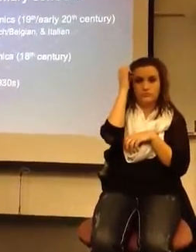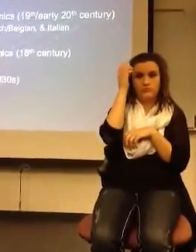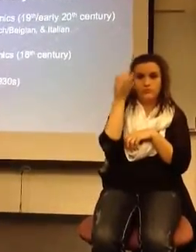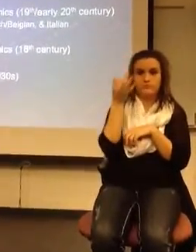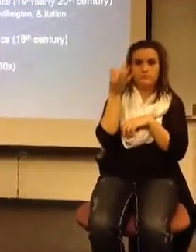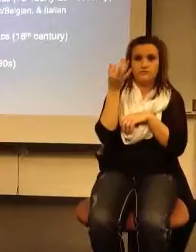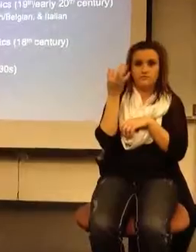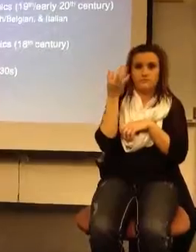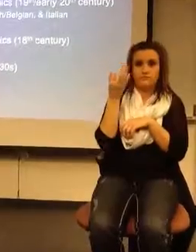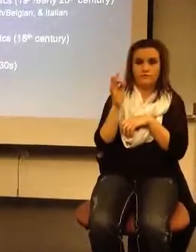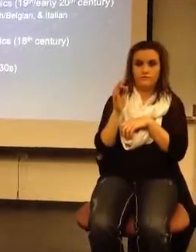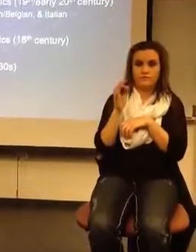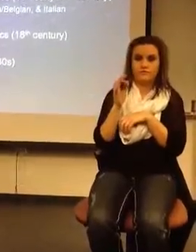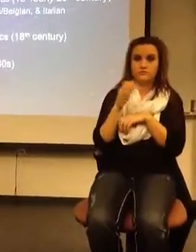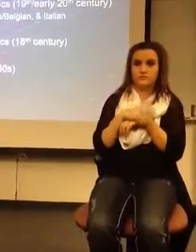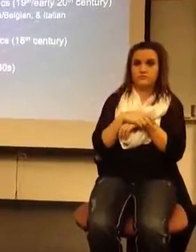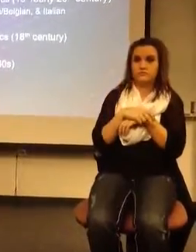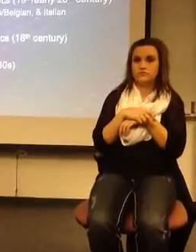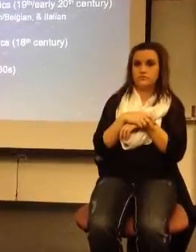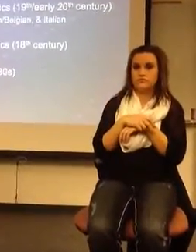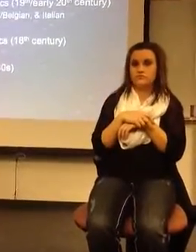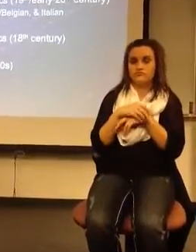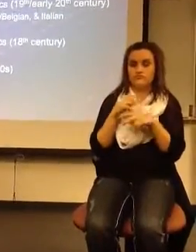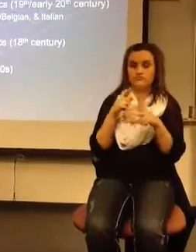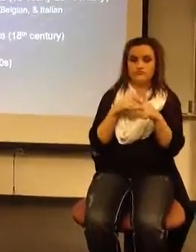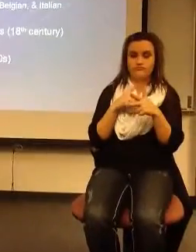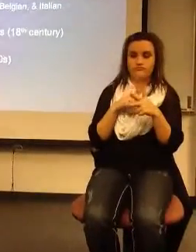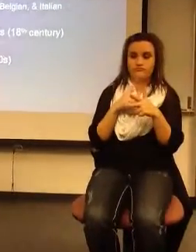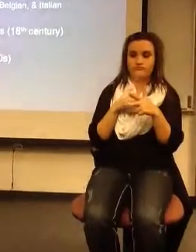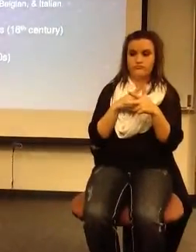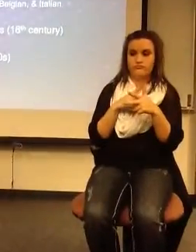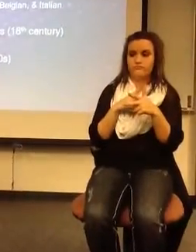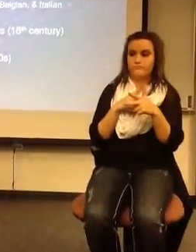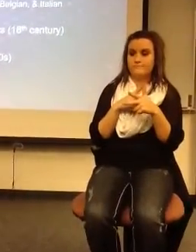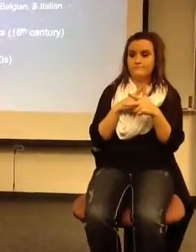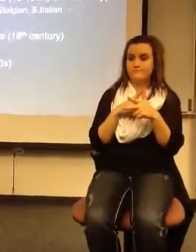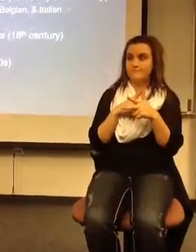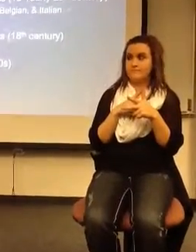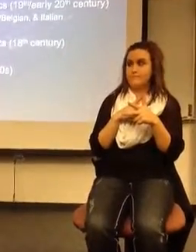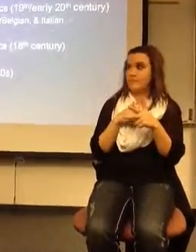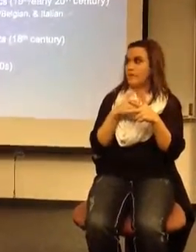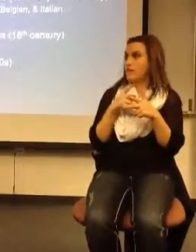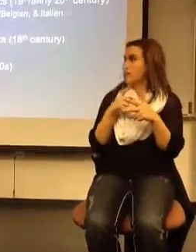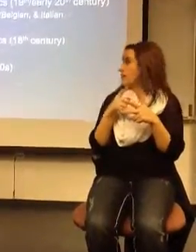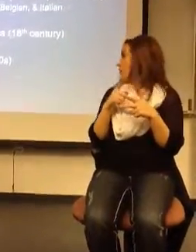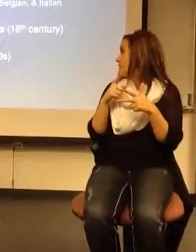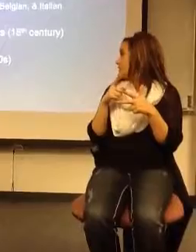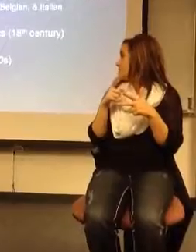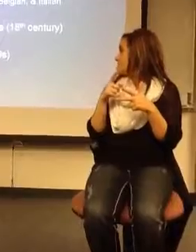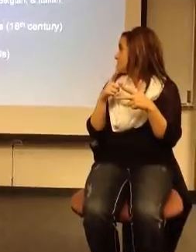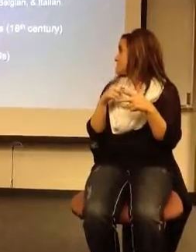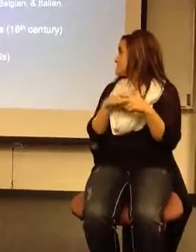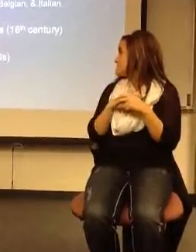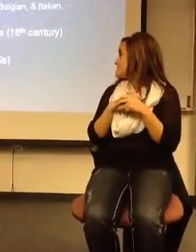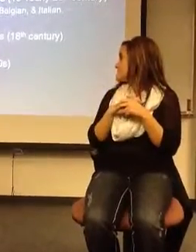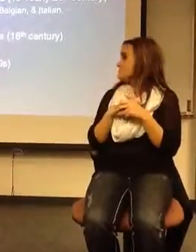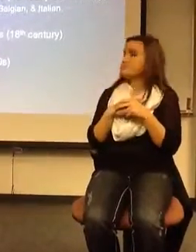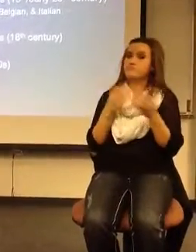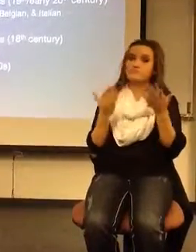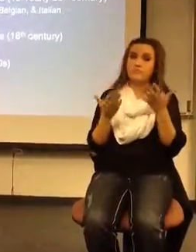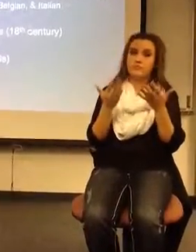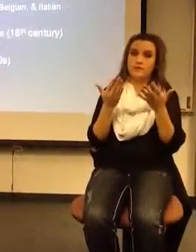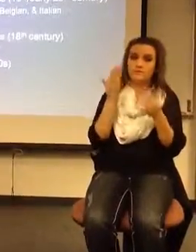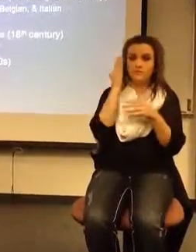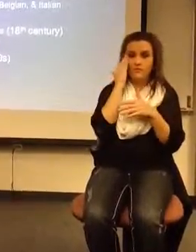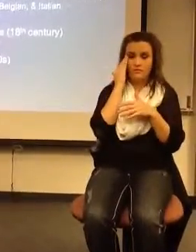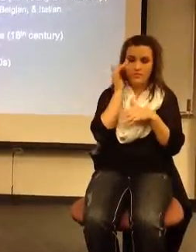similar styles, and the Italian, beginning in the early 19th century. One that you may already be familiar with are